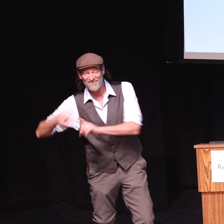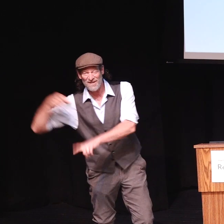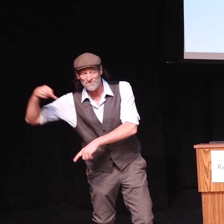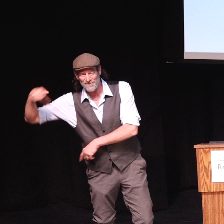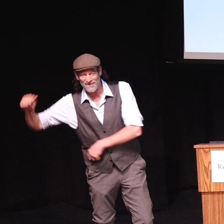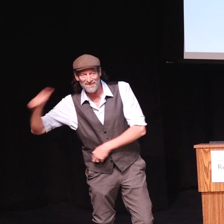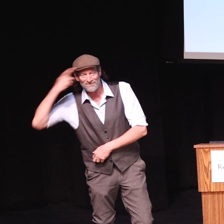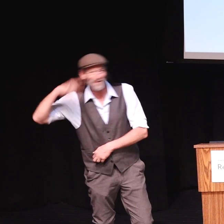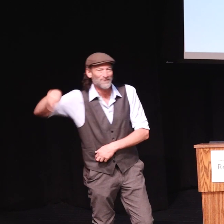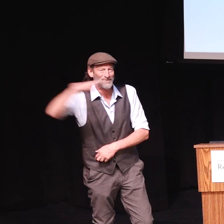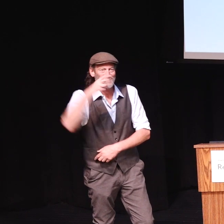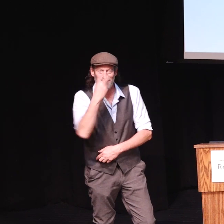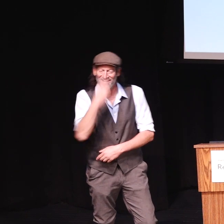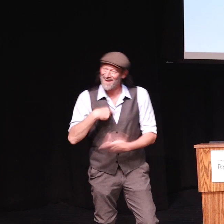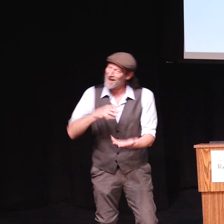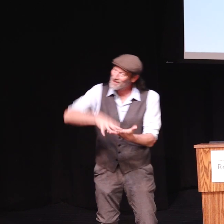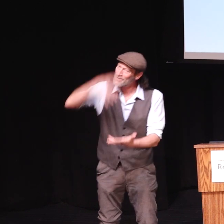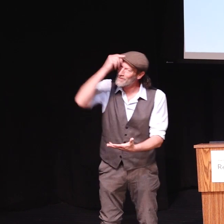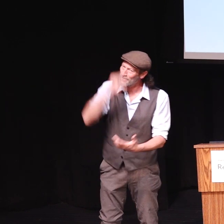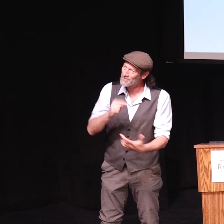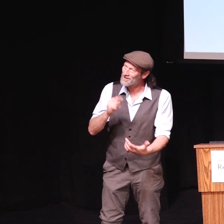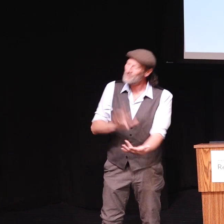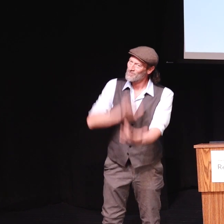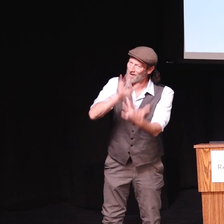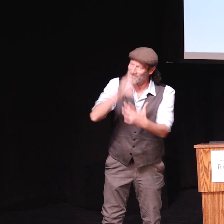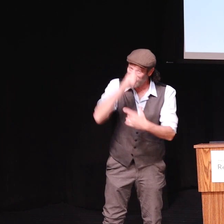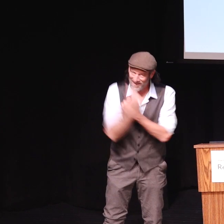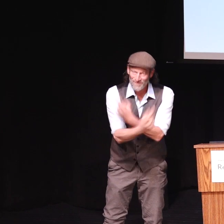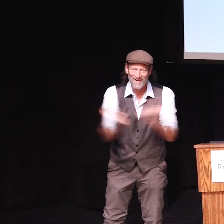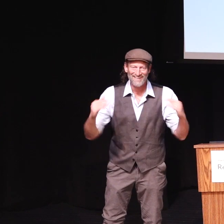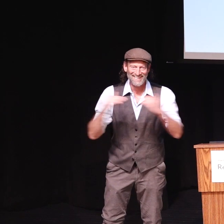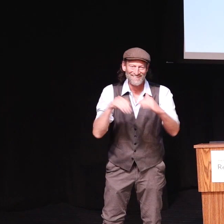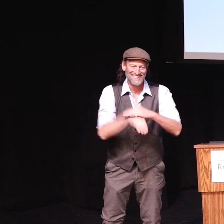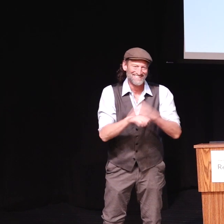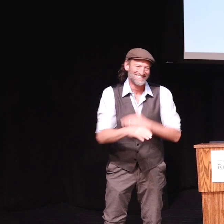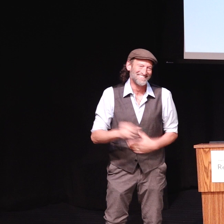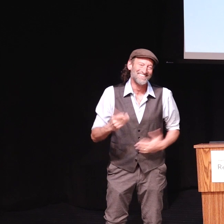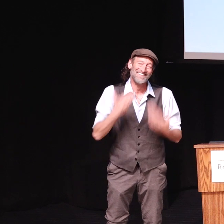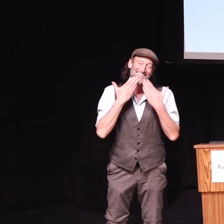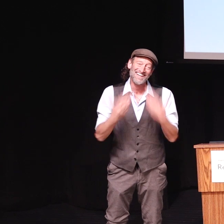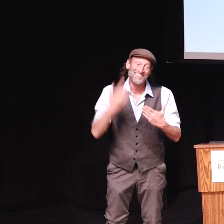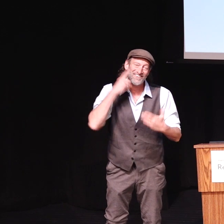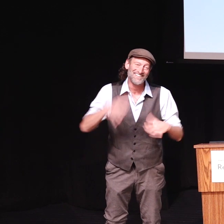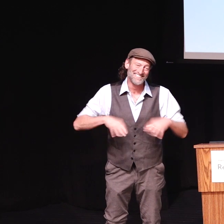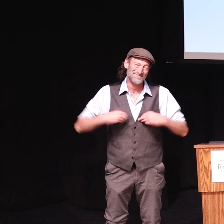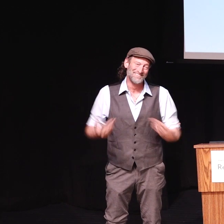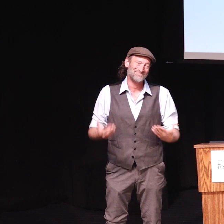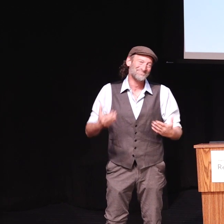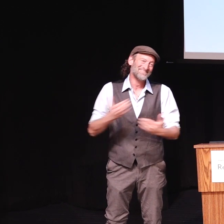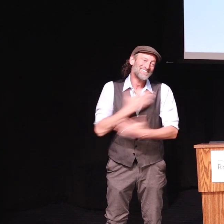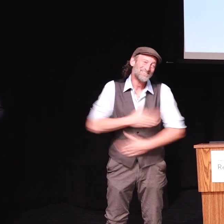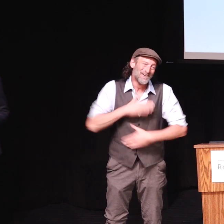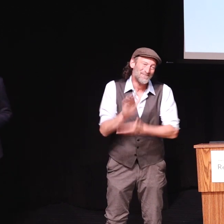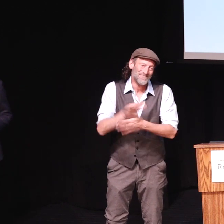an interpreter here. He's from Pennsylvania, for those of you that are blind. I've learned to reach out to everyone to give equal access. Thanks so